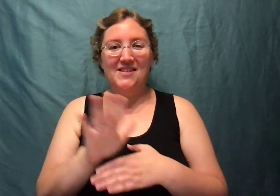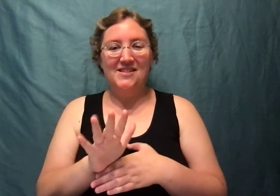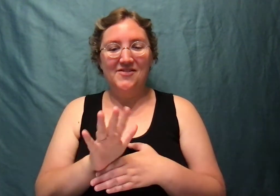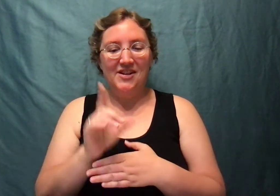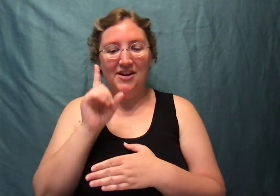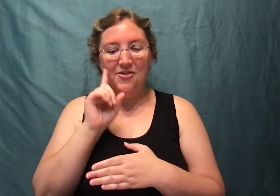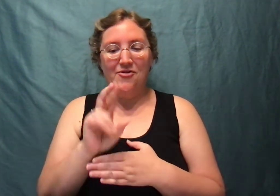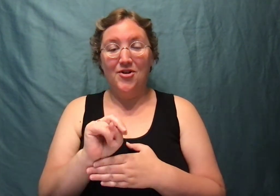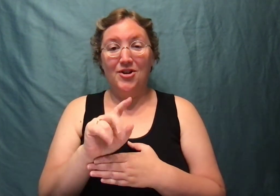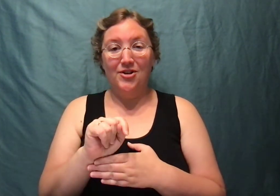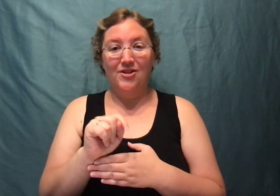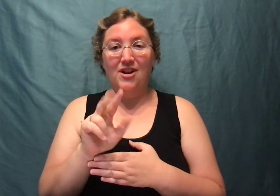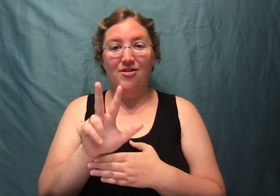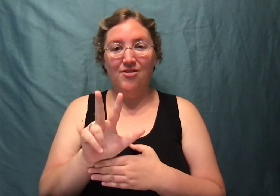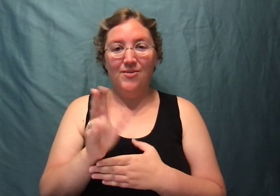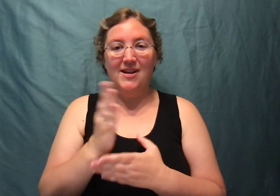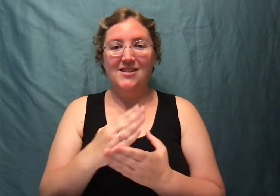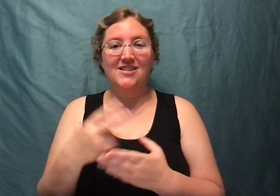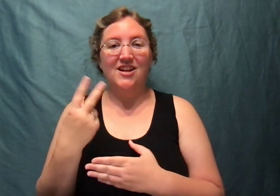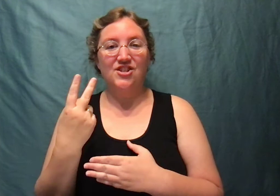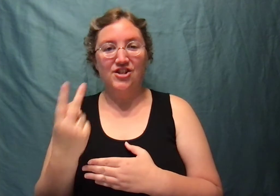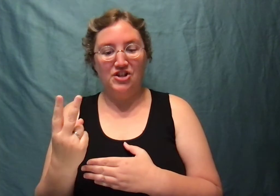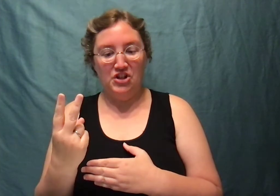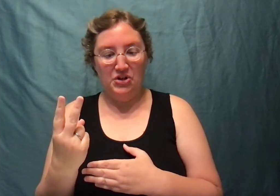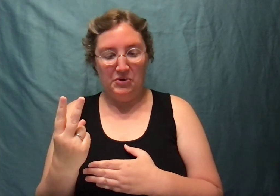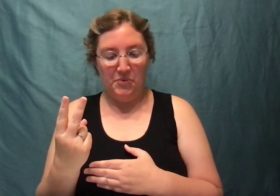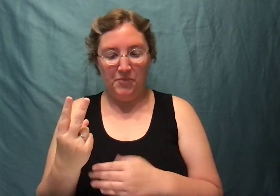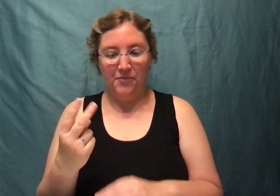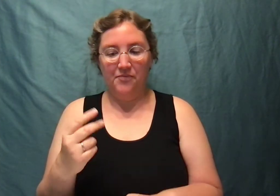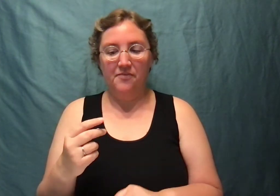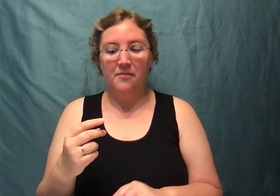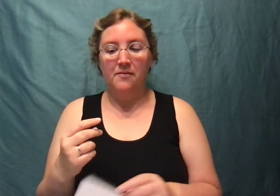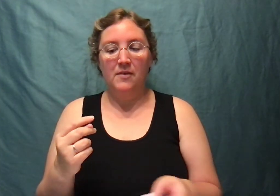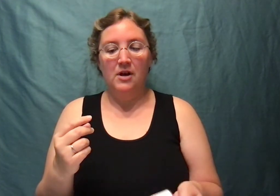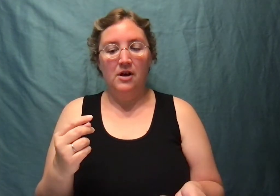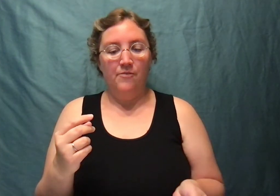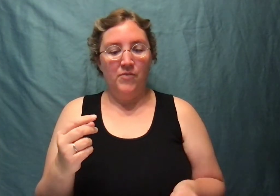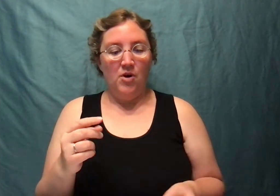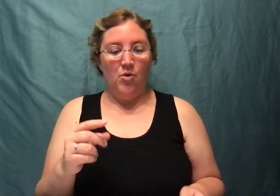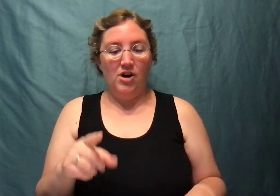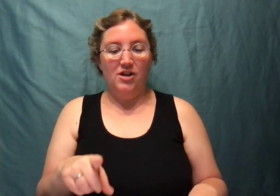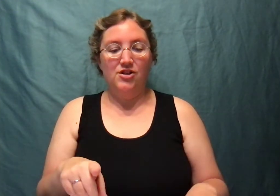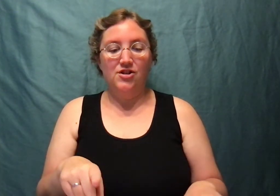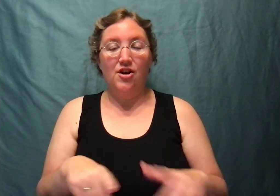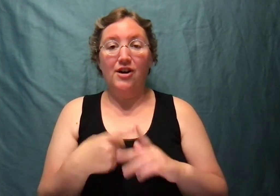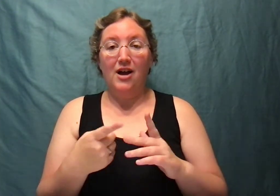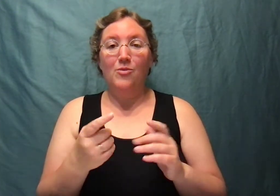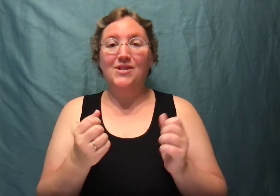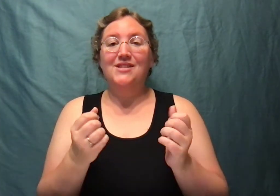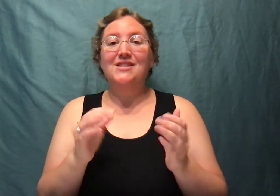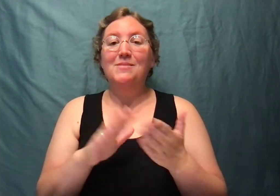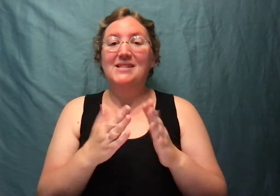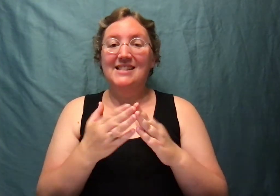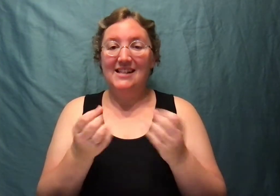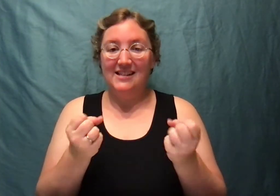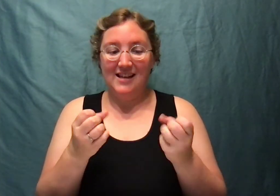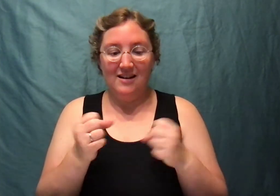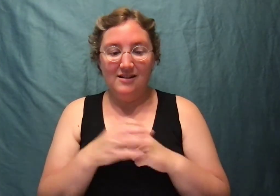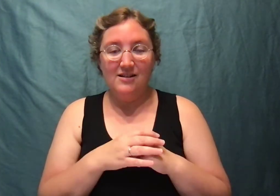This is the video for Unit 3, Section 2. We're going to start out with some city signs, and